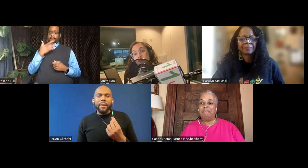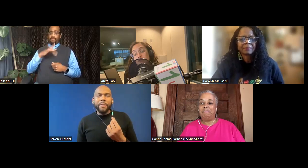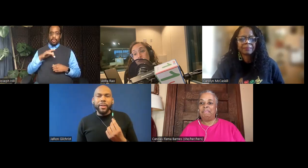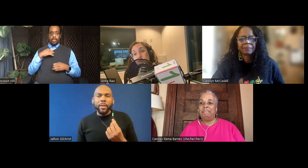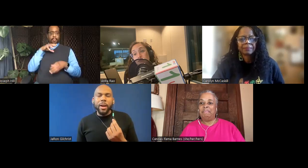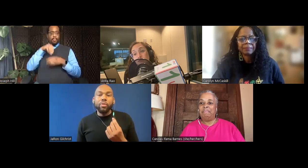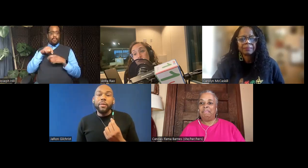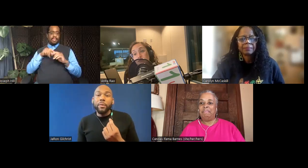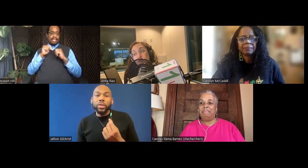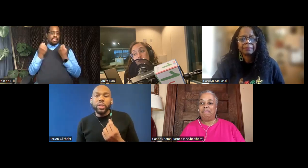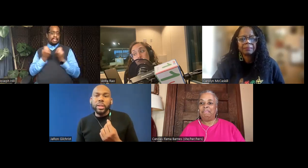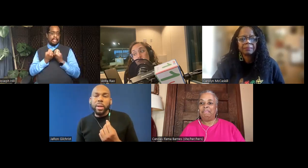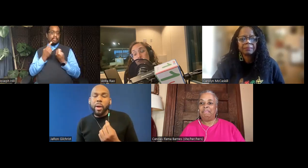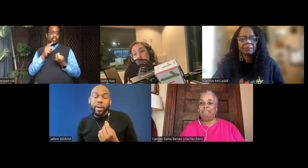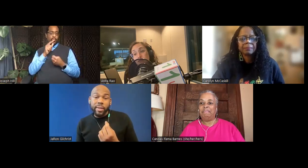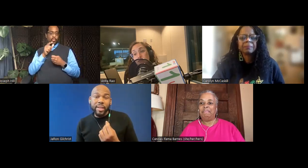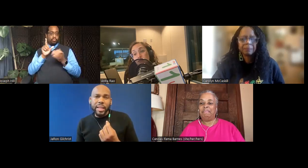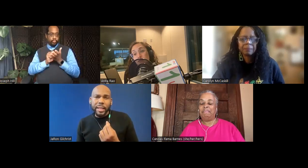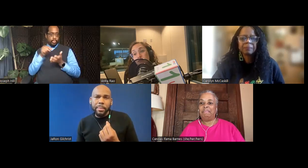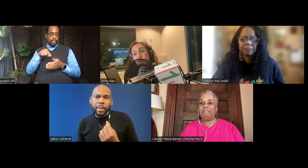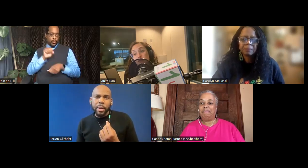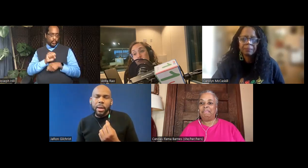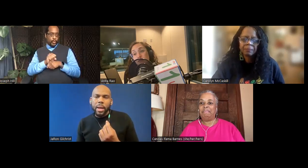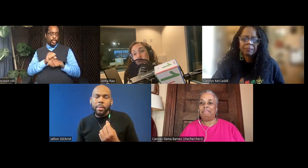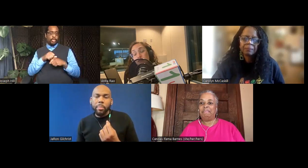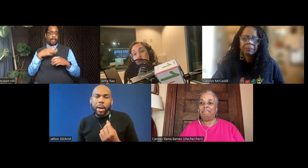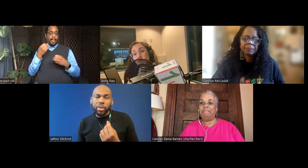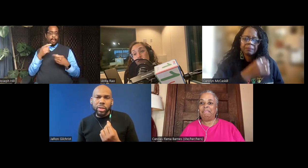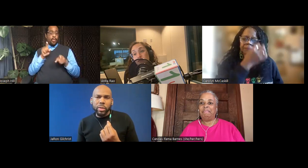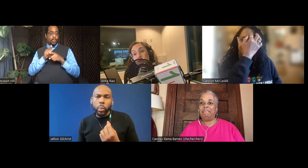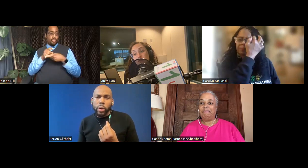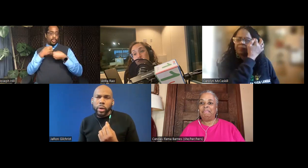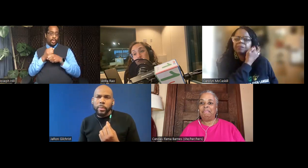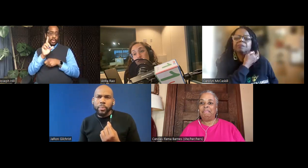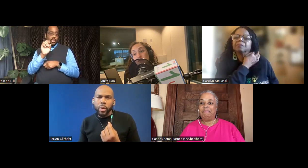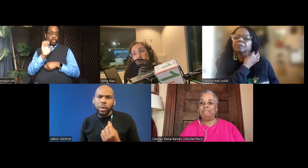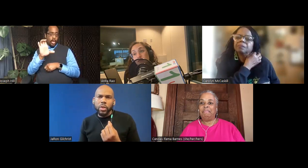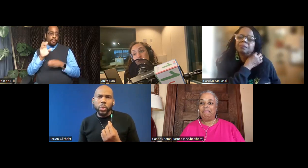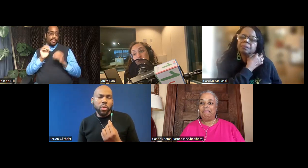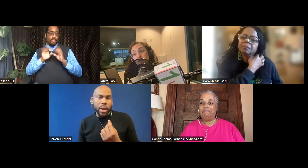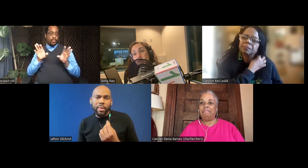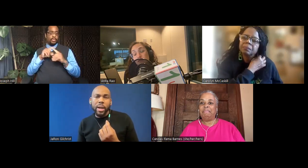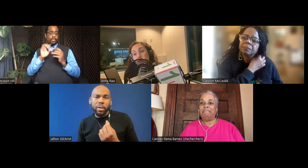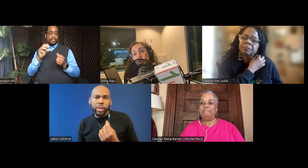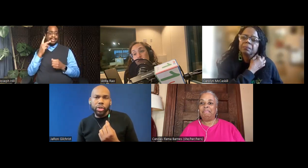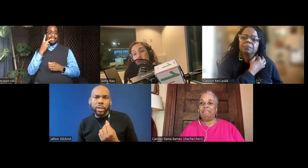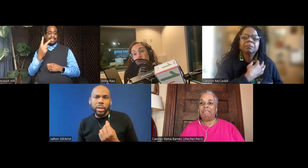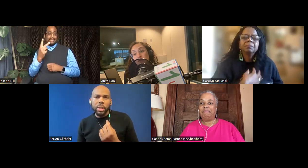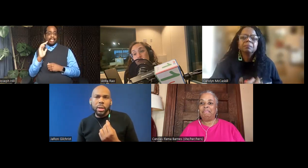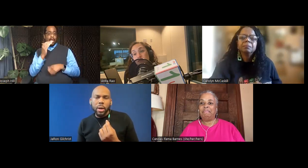I feel I'm really fortunate to be a part of this team and publish this work, also to create the documentary